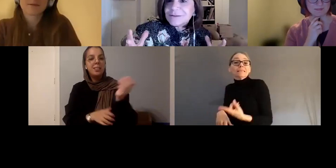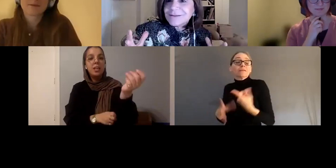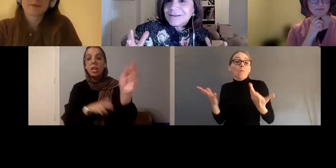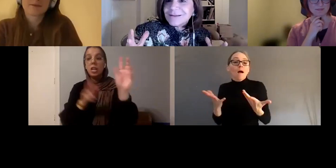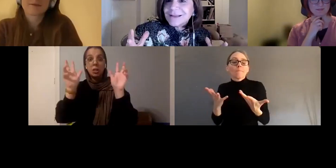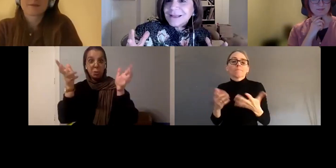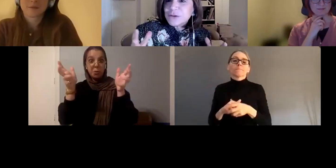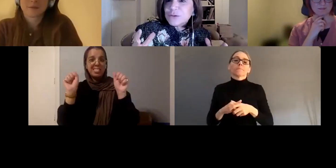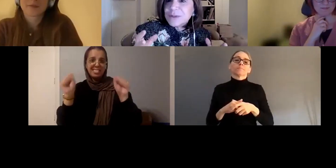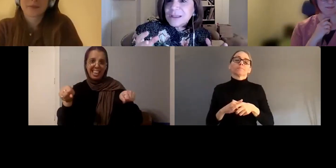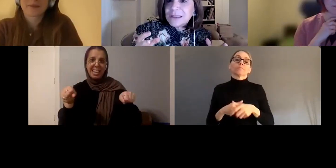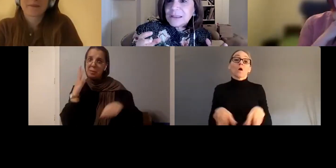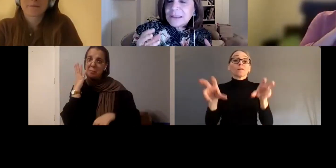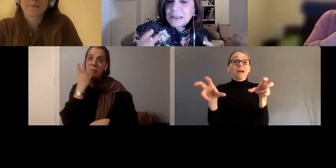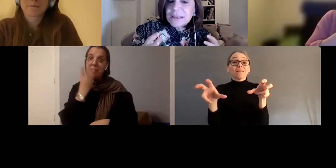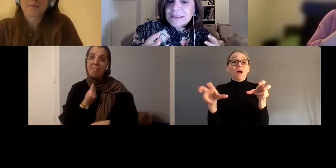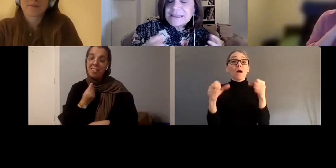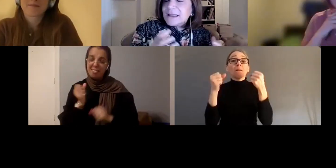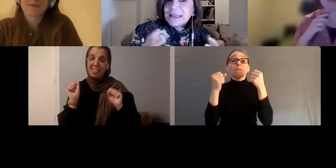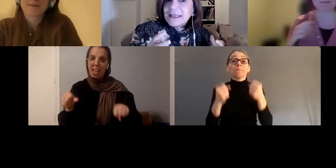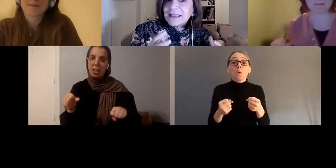beautiful. It could be